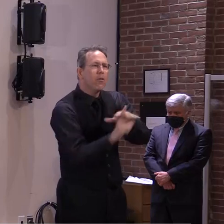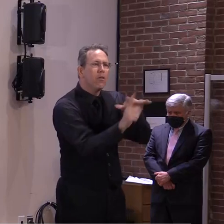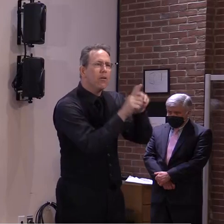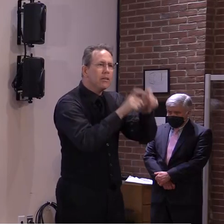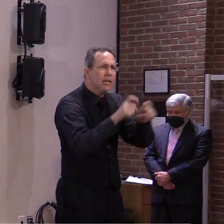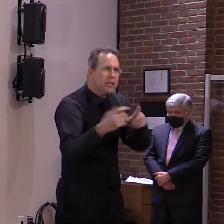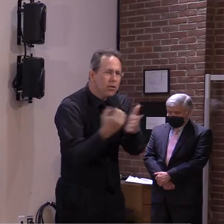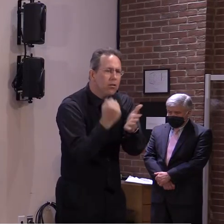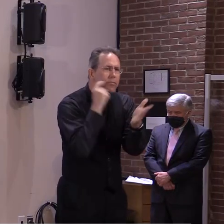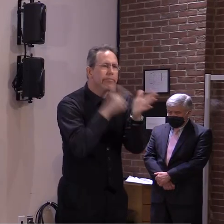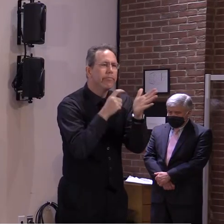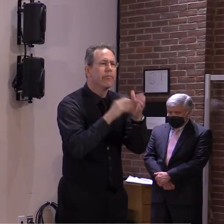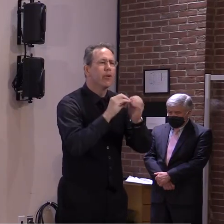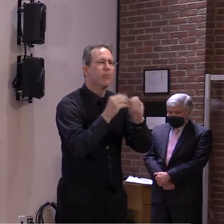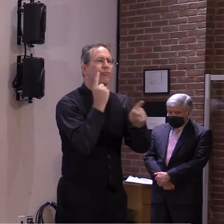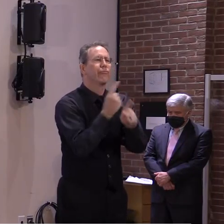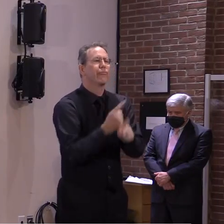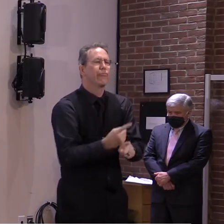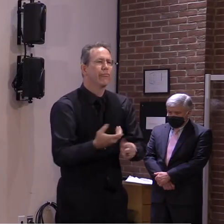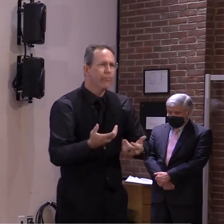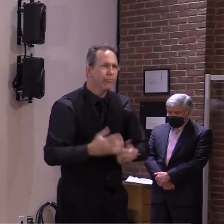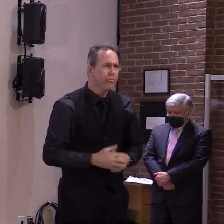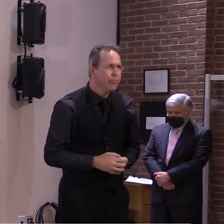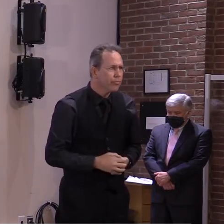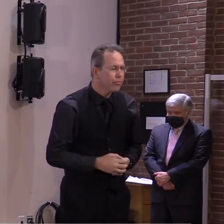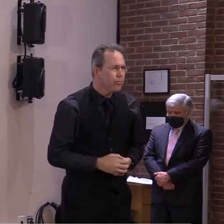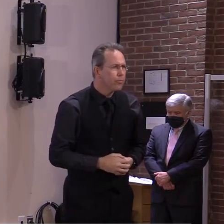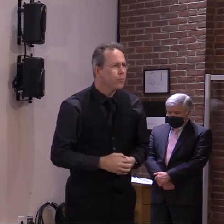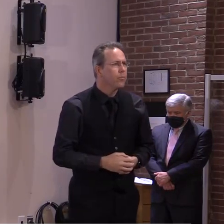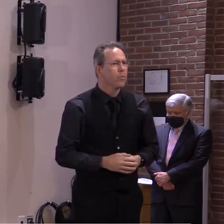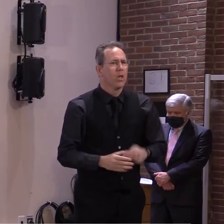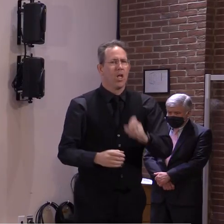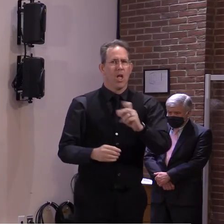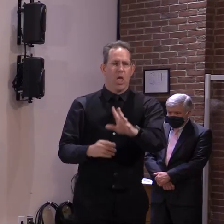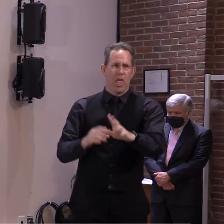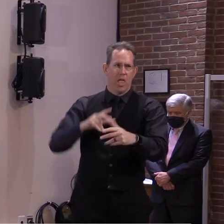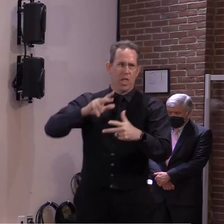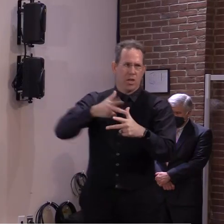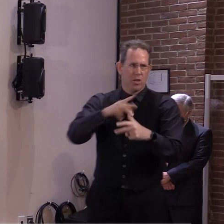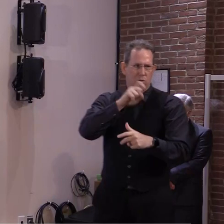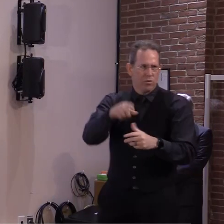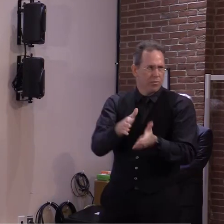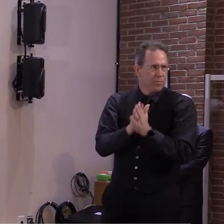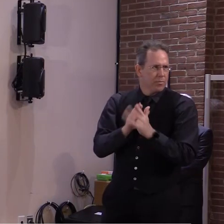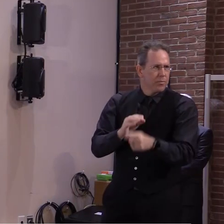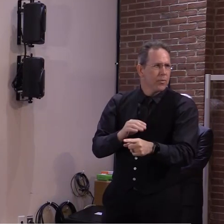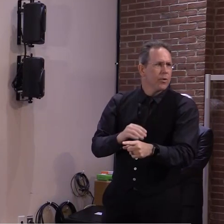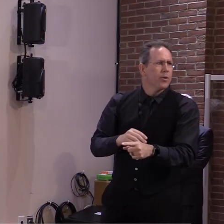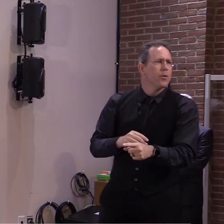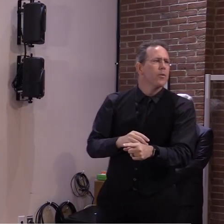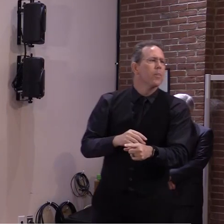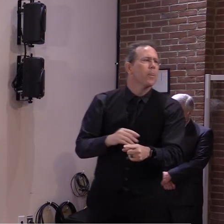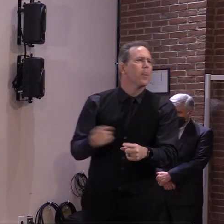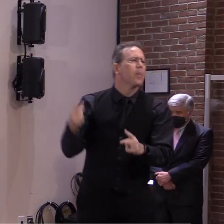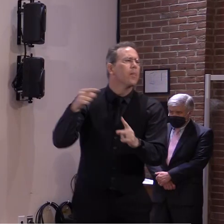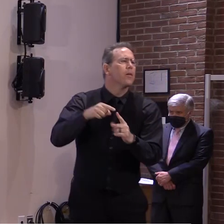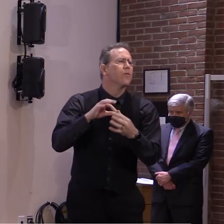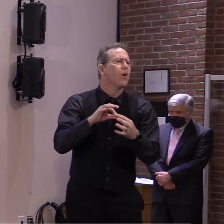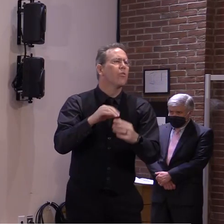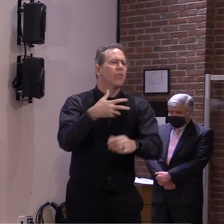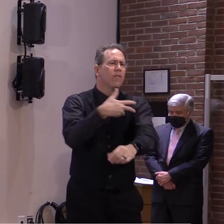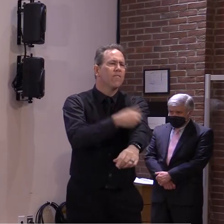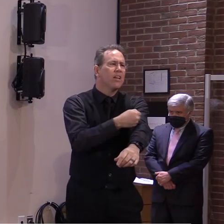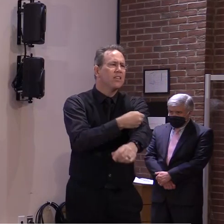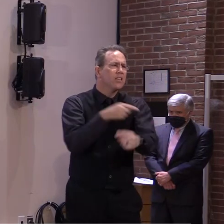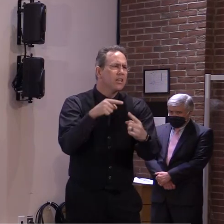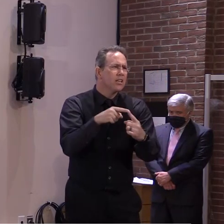All right, thanks. So my other question is also about vaccines. Are the Johnson & Johnson errors, are they gonna affect Vermont at all over the next few weeks? I know we